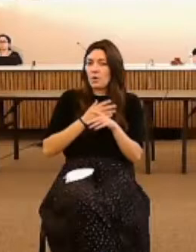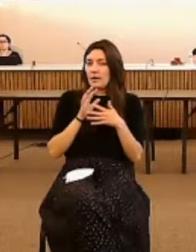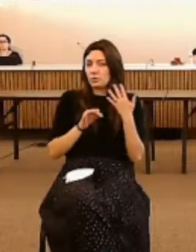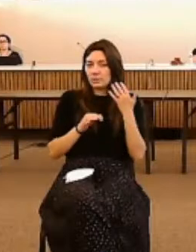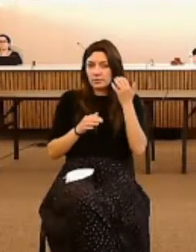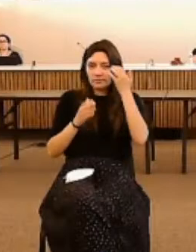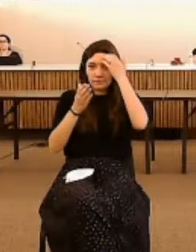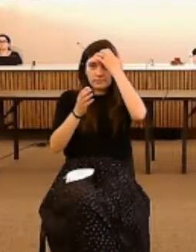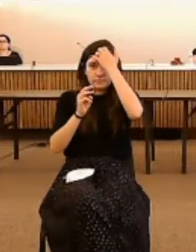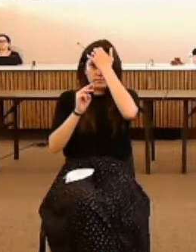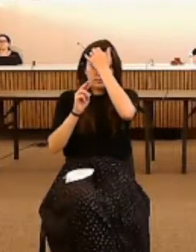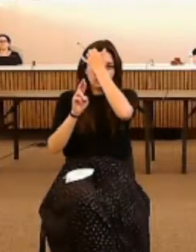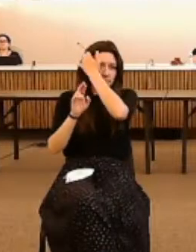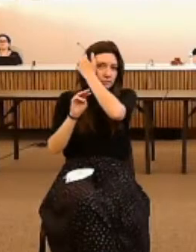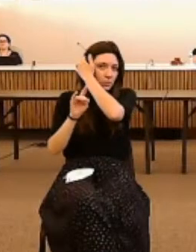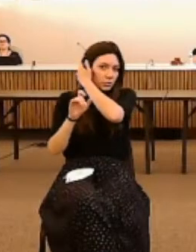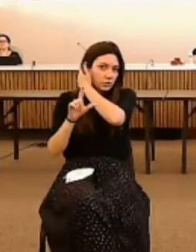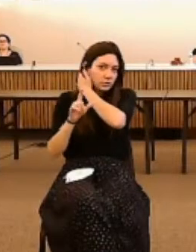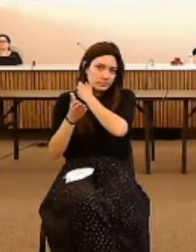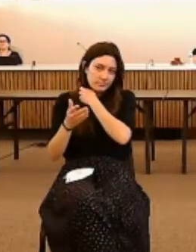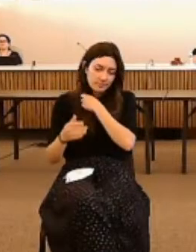Mr. Marshall, you want to talk?